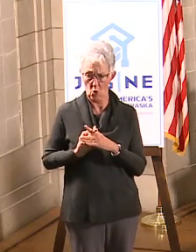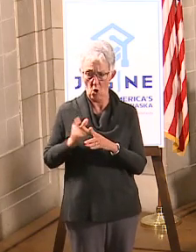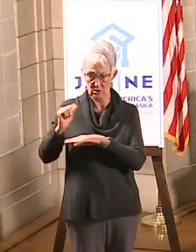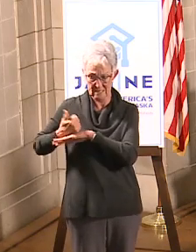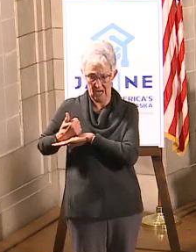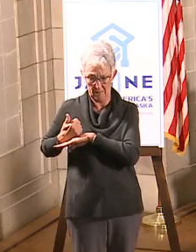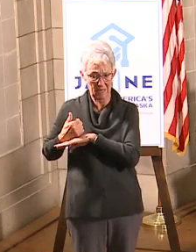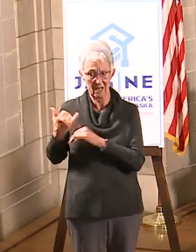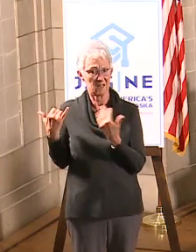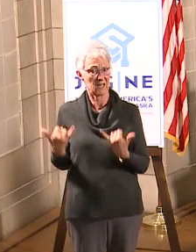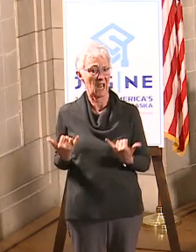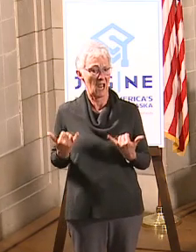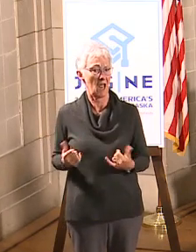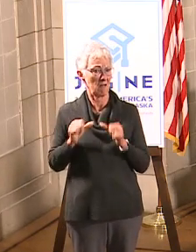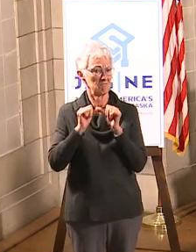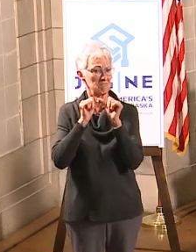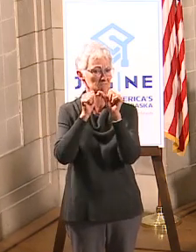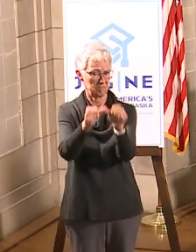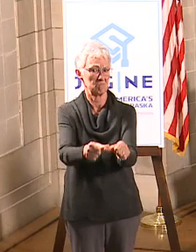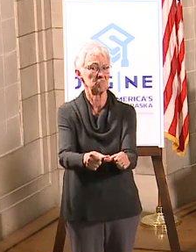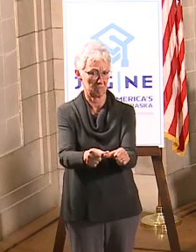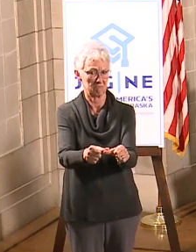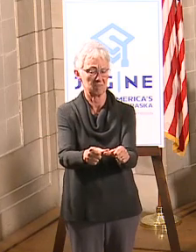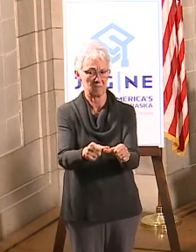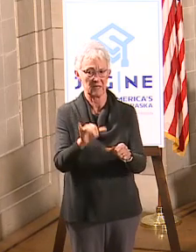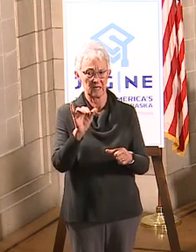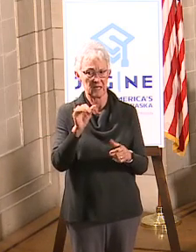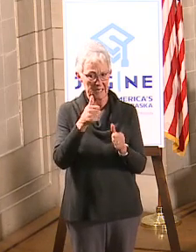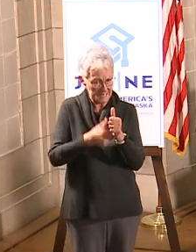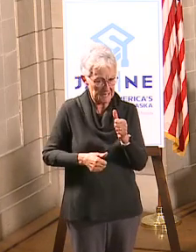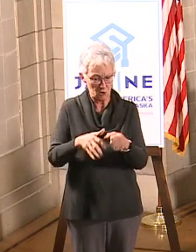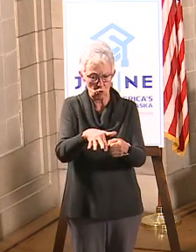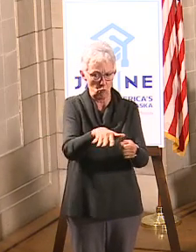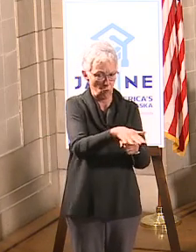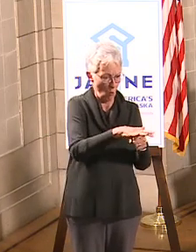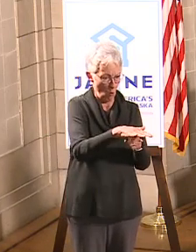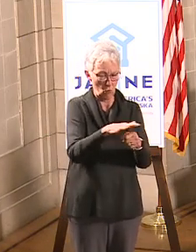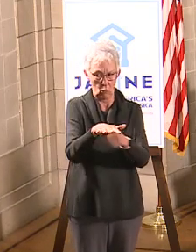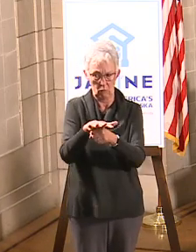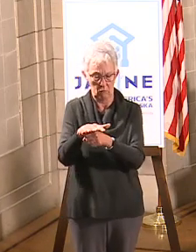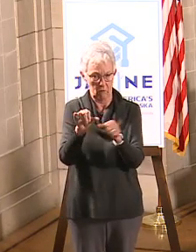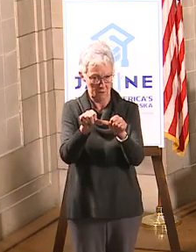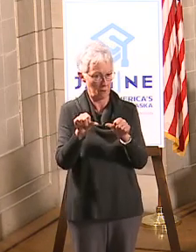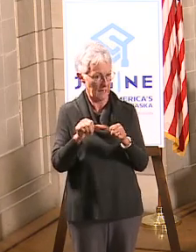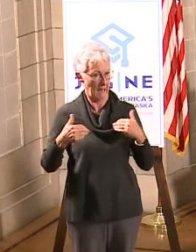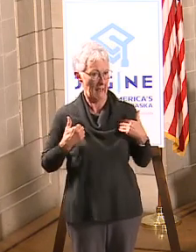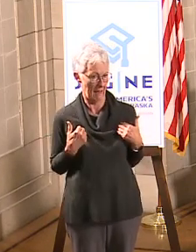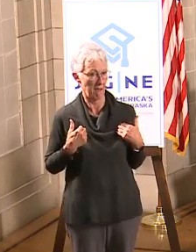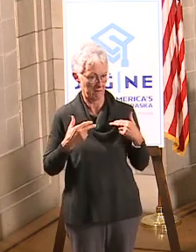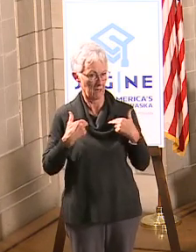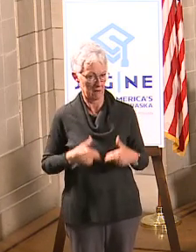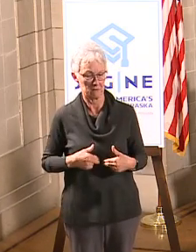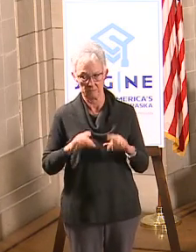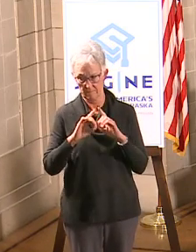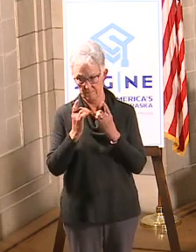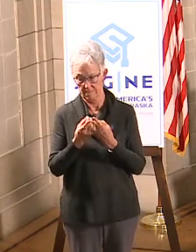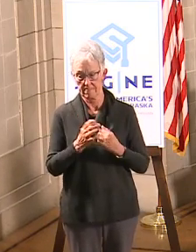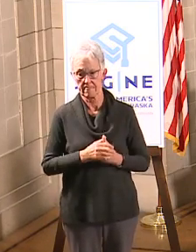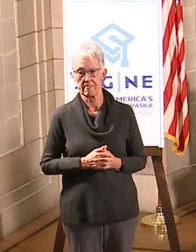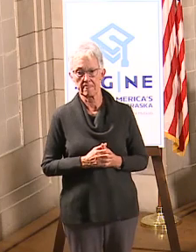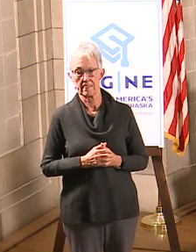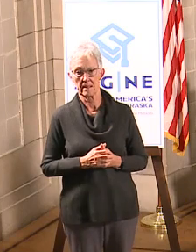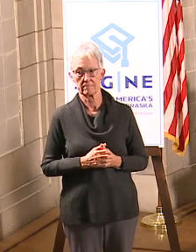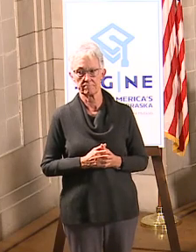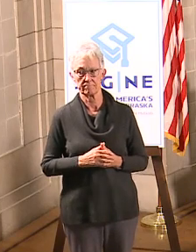making available public health at the very local level. I've mentioned before that our healthcare worker